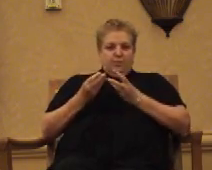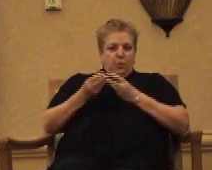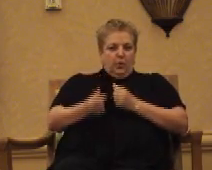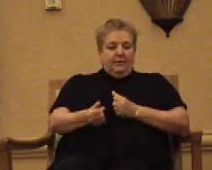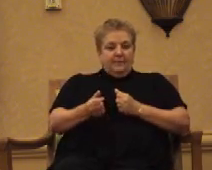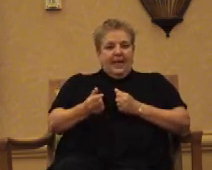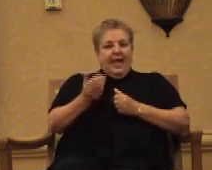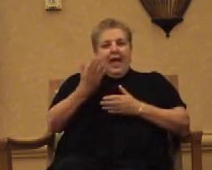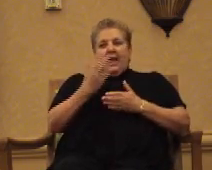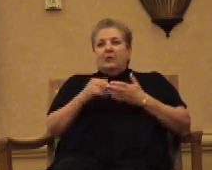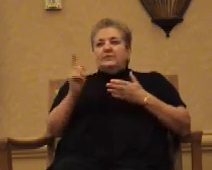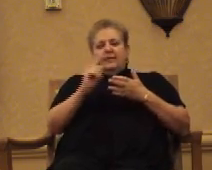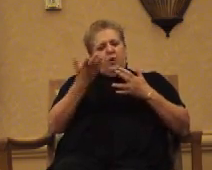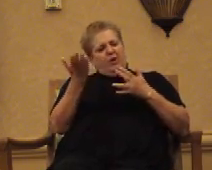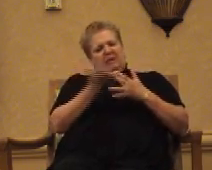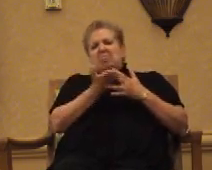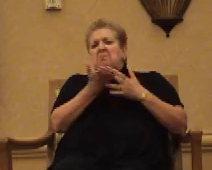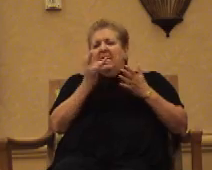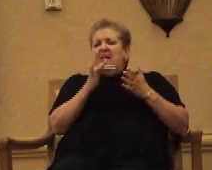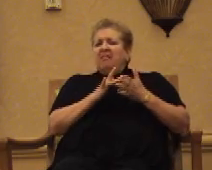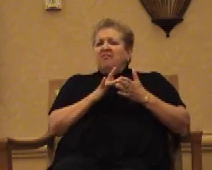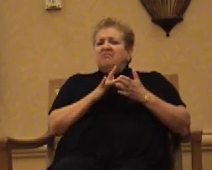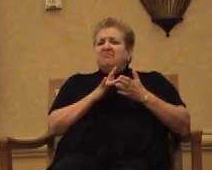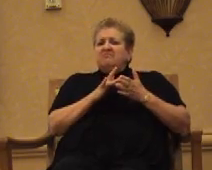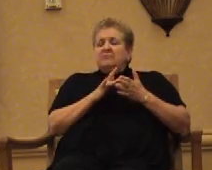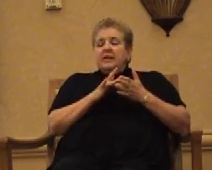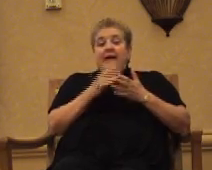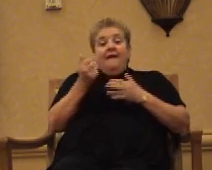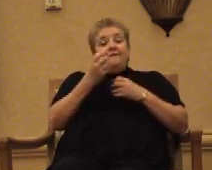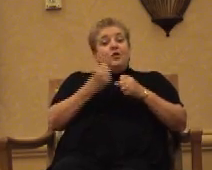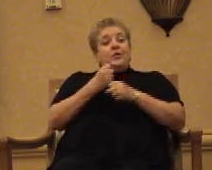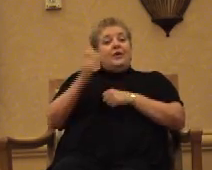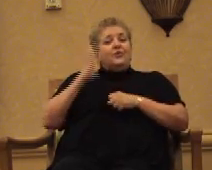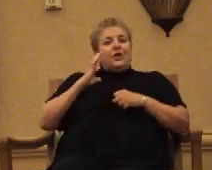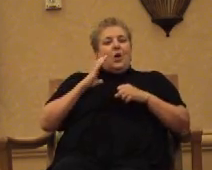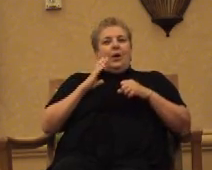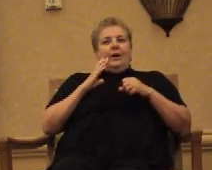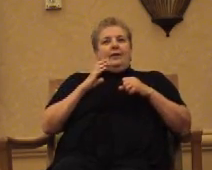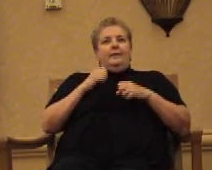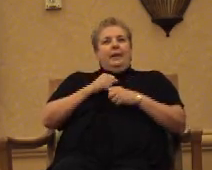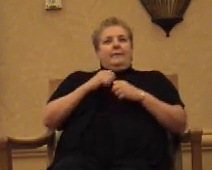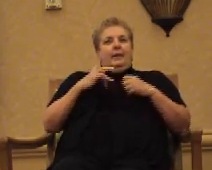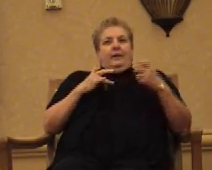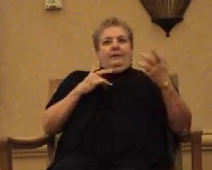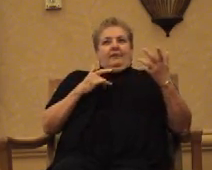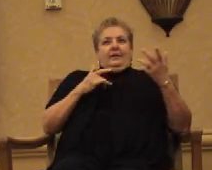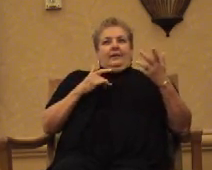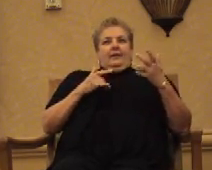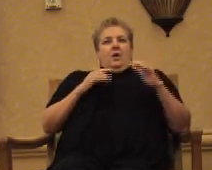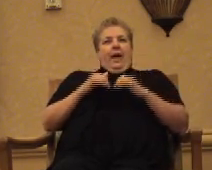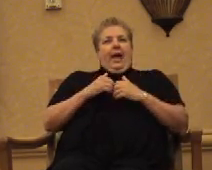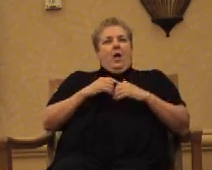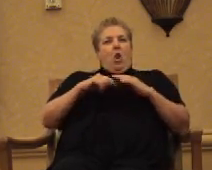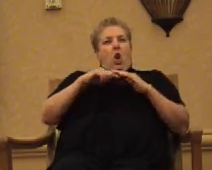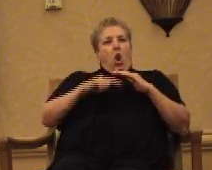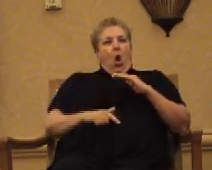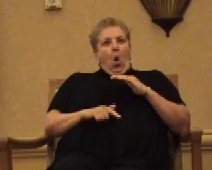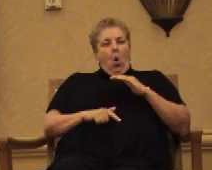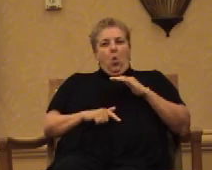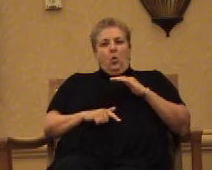academically. God, just a couple years ago, it just gave me a chill to think how low your self-esteem must be when they call your name in a room